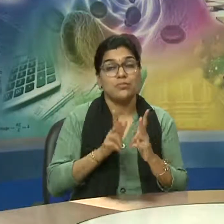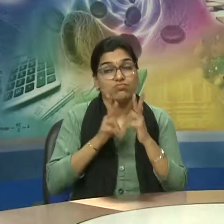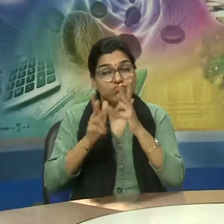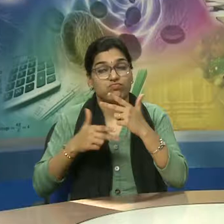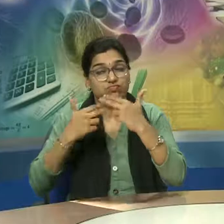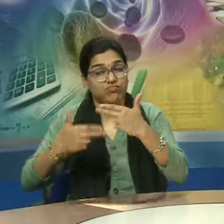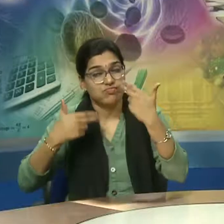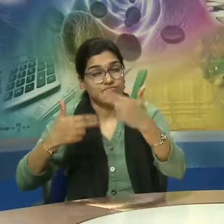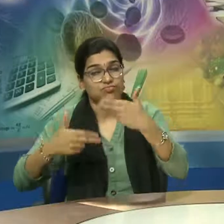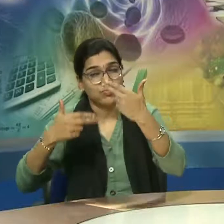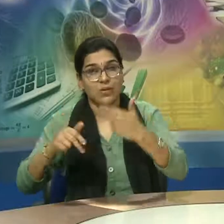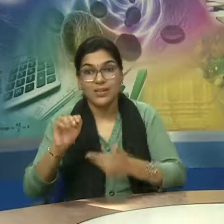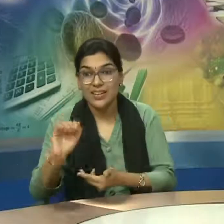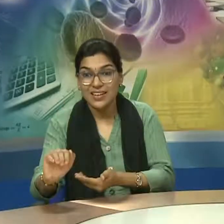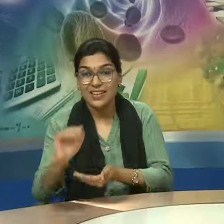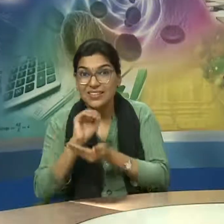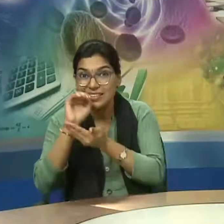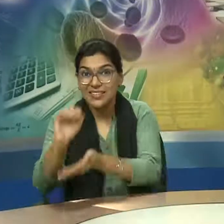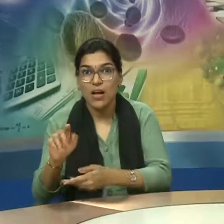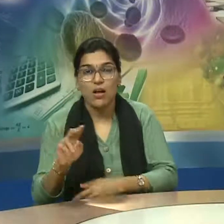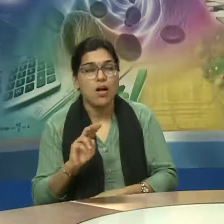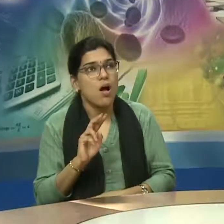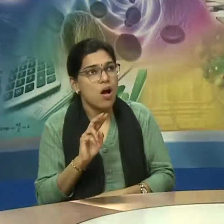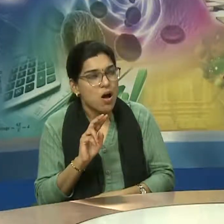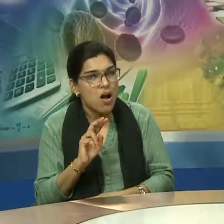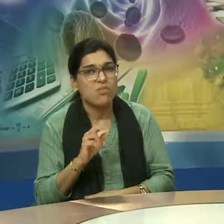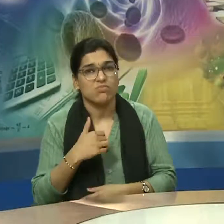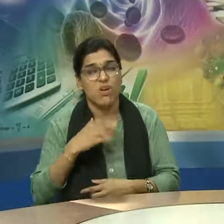He thinks that his son